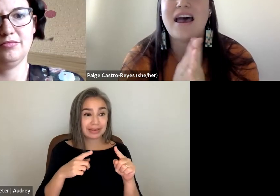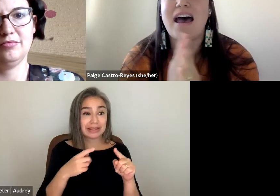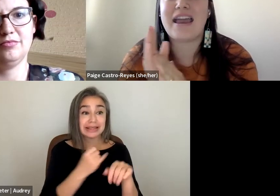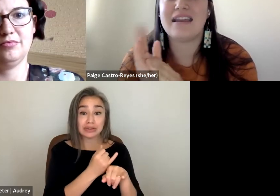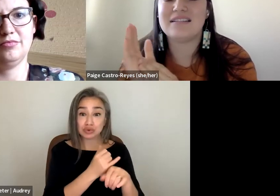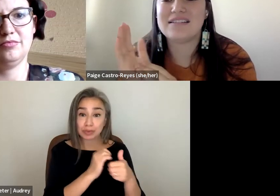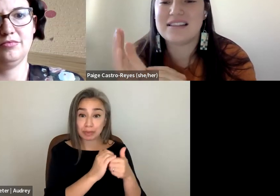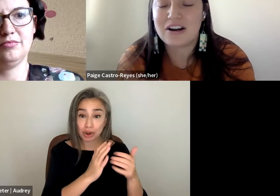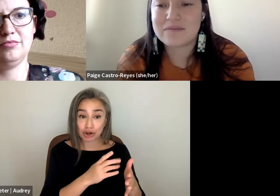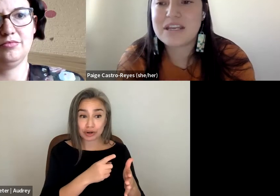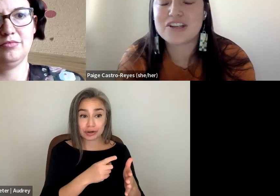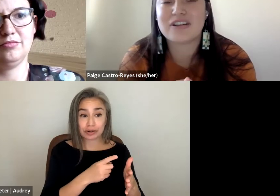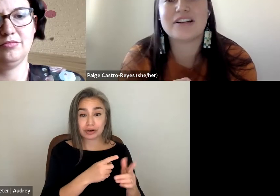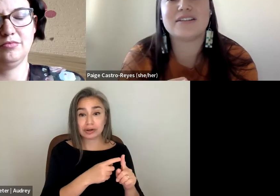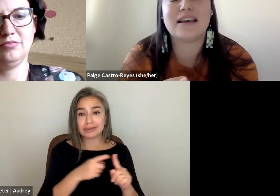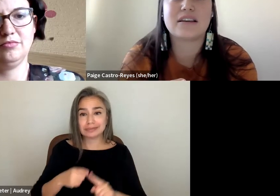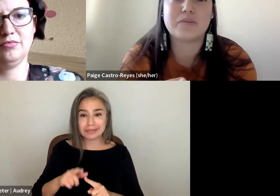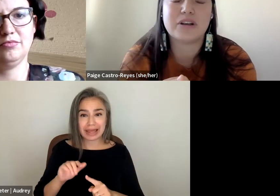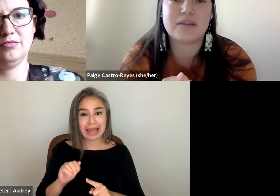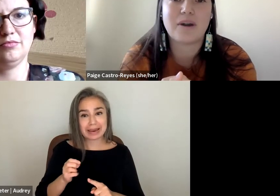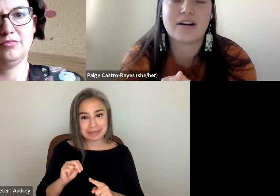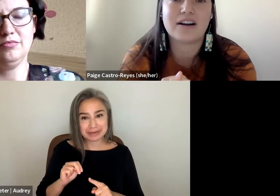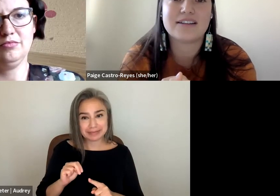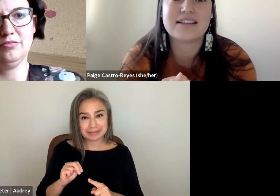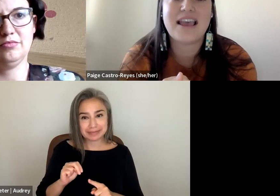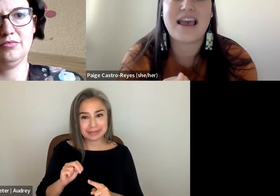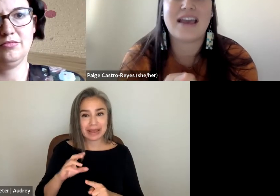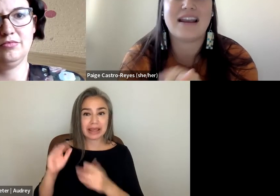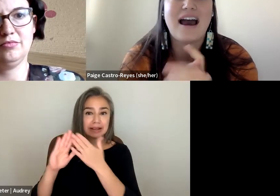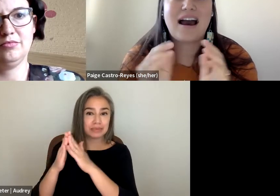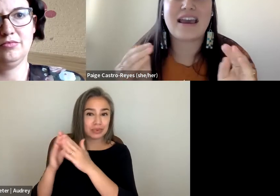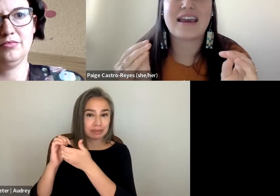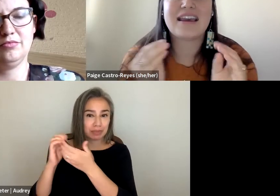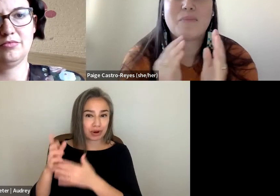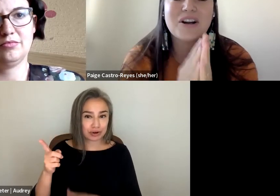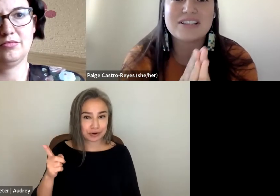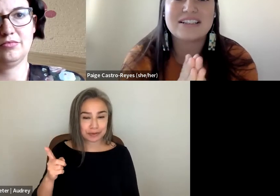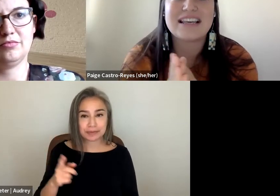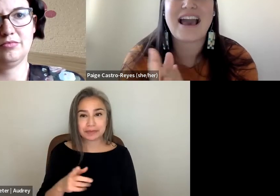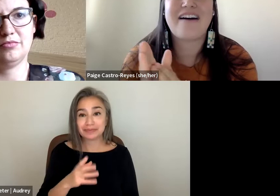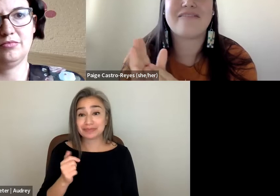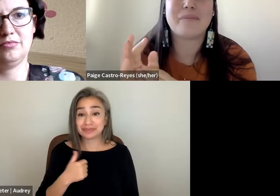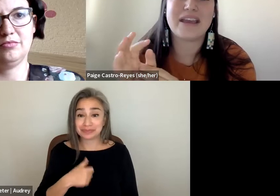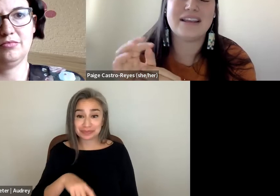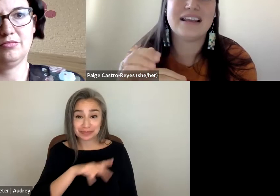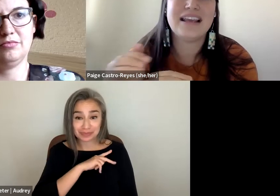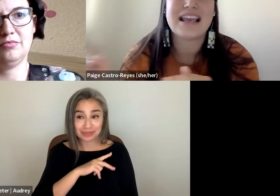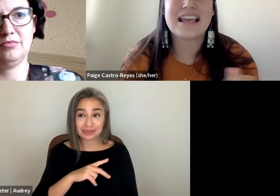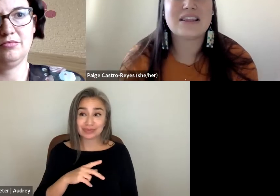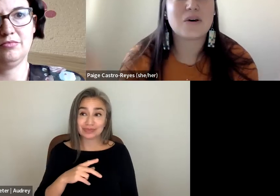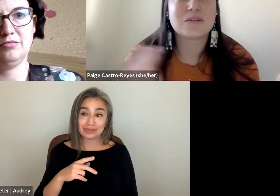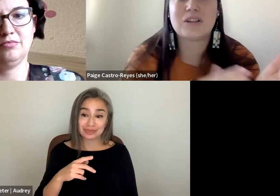partners and their administrators and the community partners. And I personally have